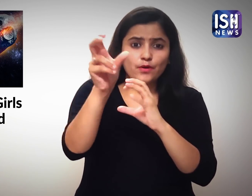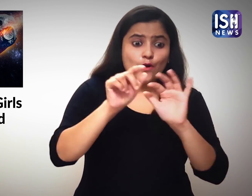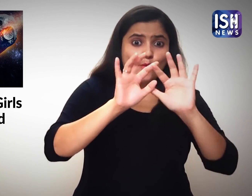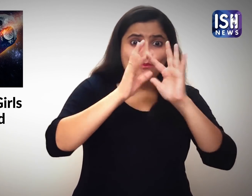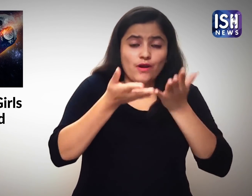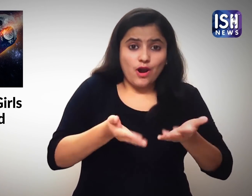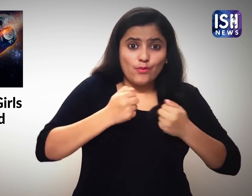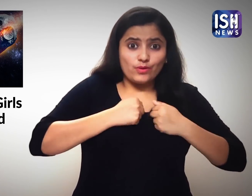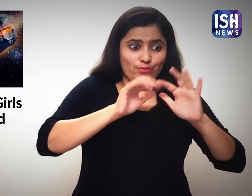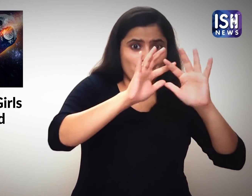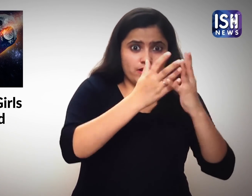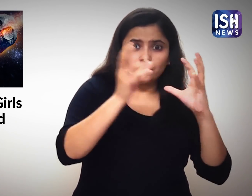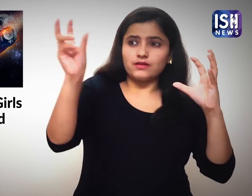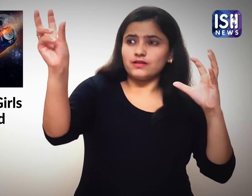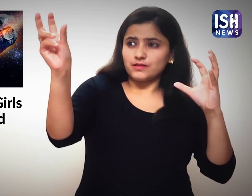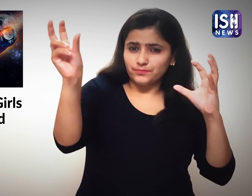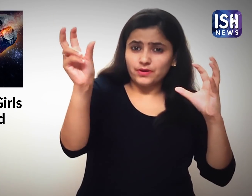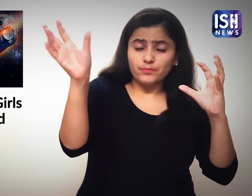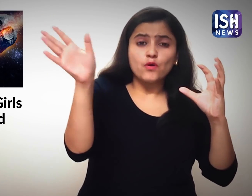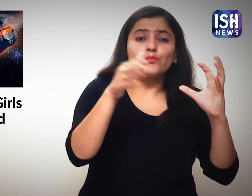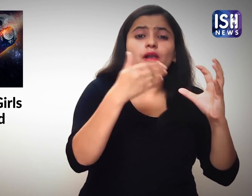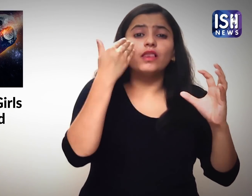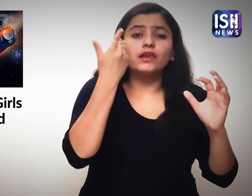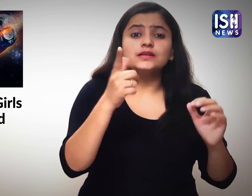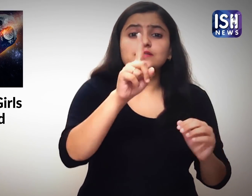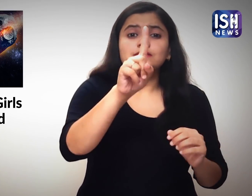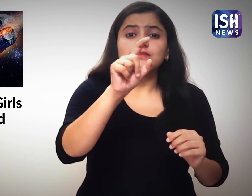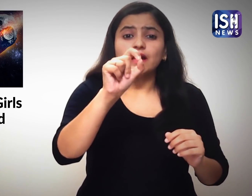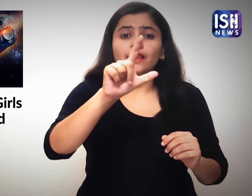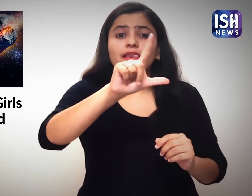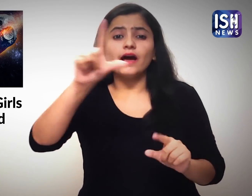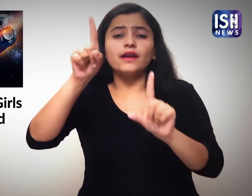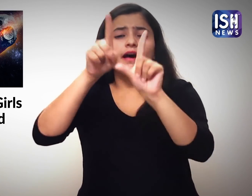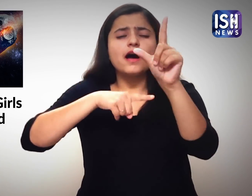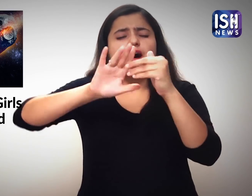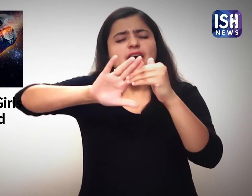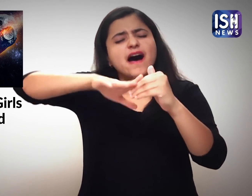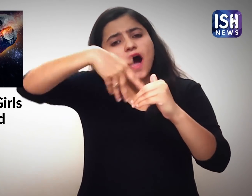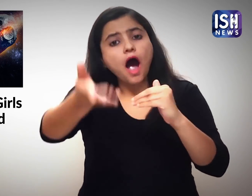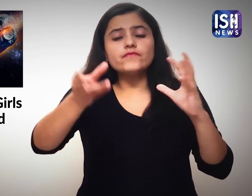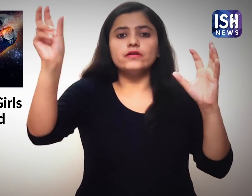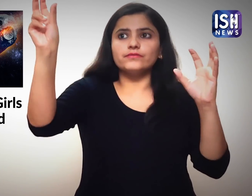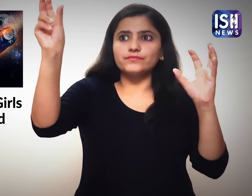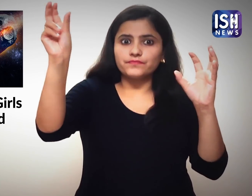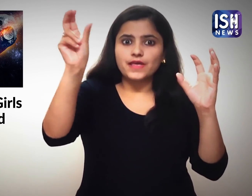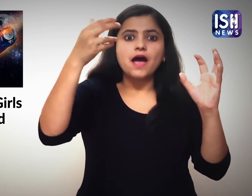in about 1 million years time.